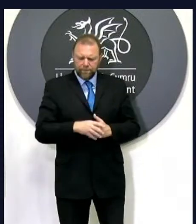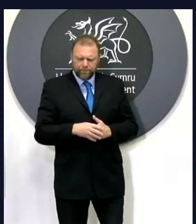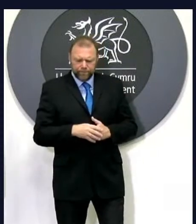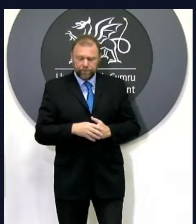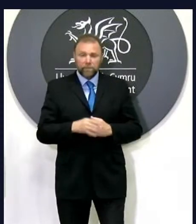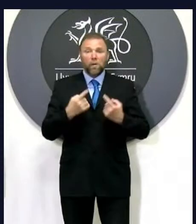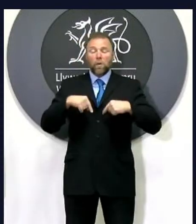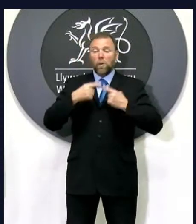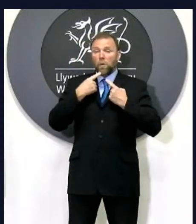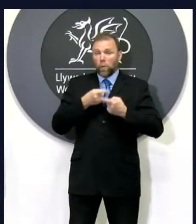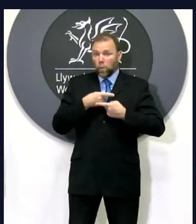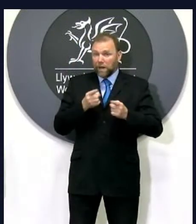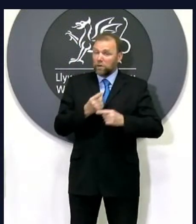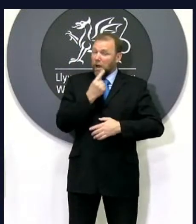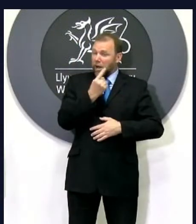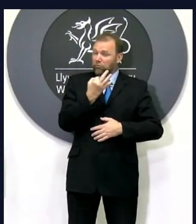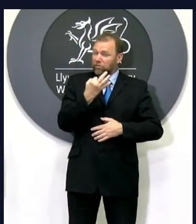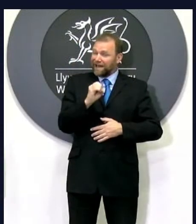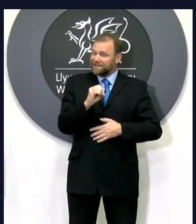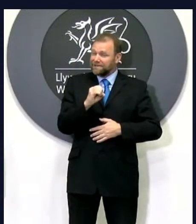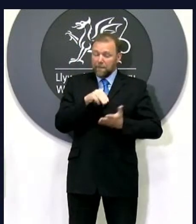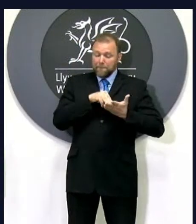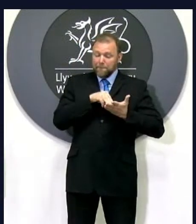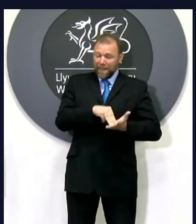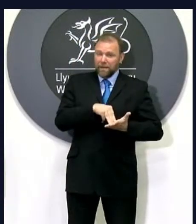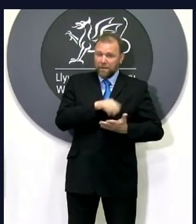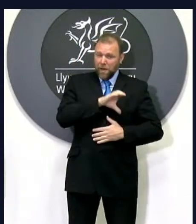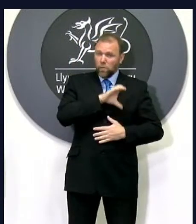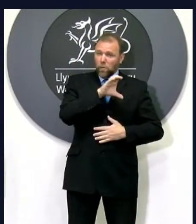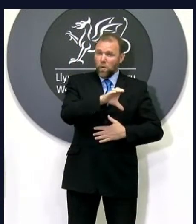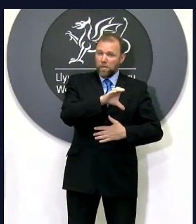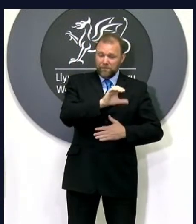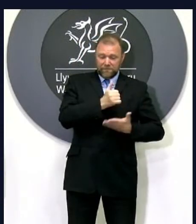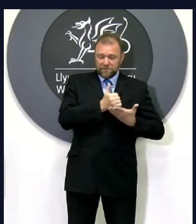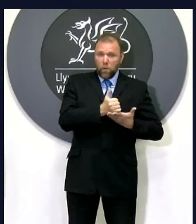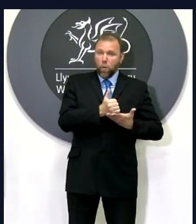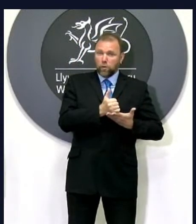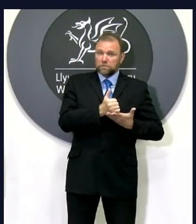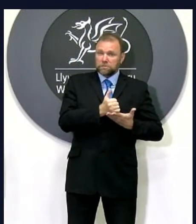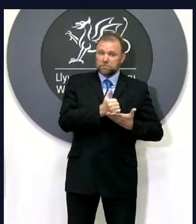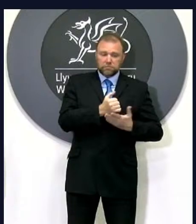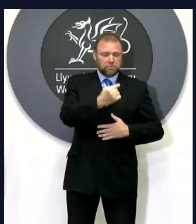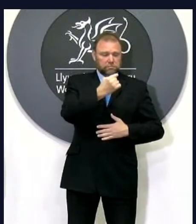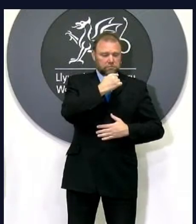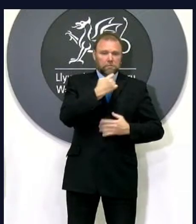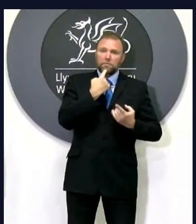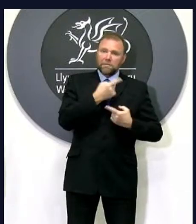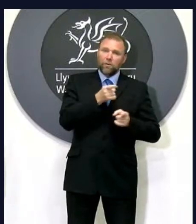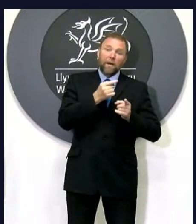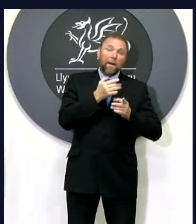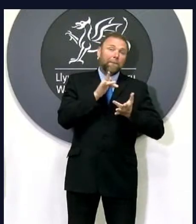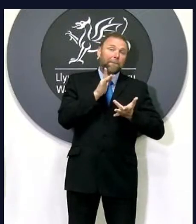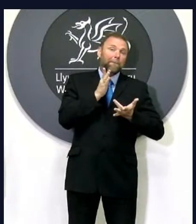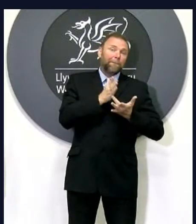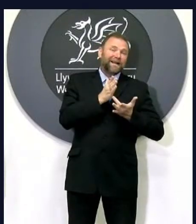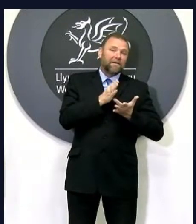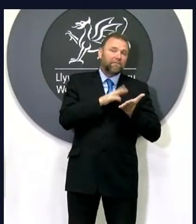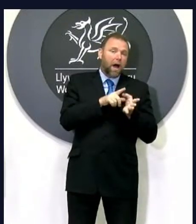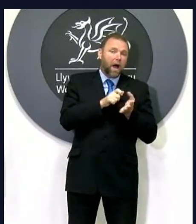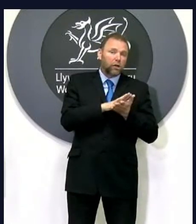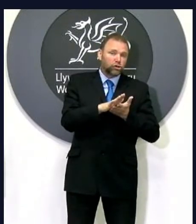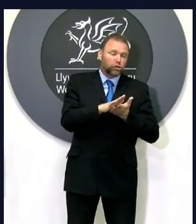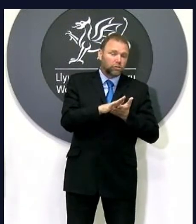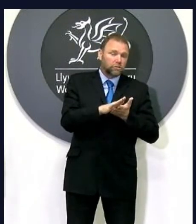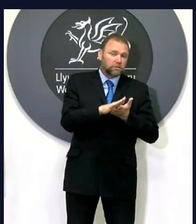£180 million worth of support for businesses in the middle of March. That money will continue